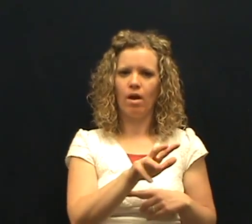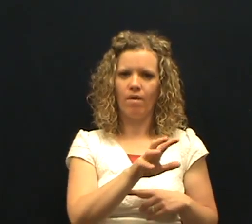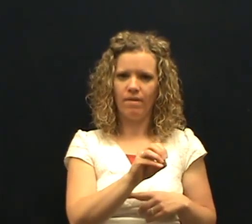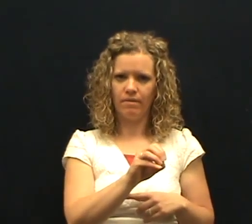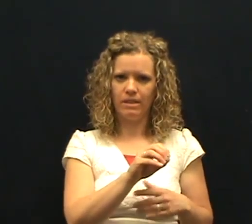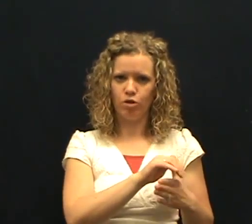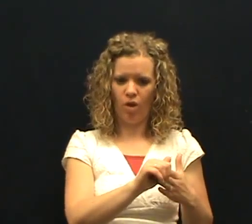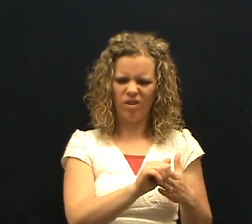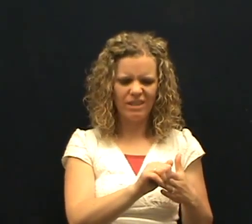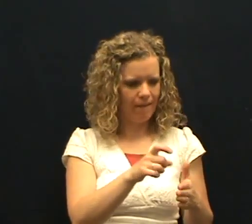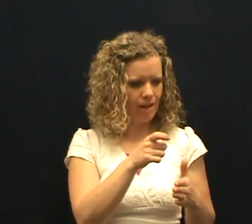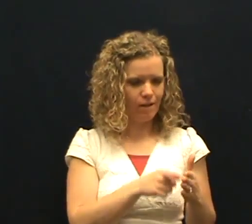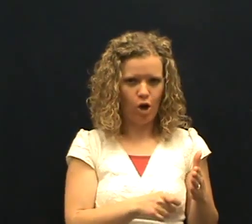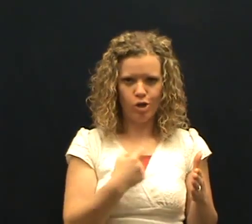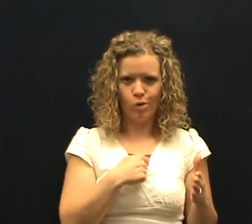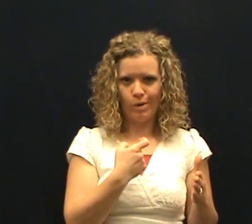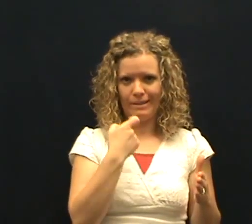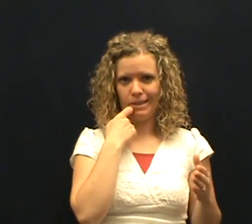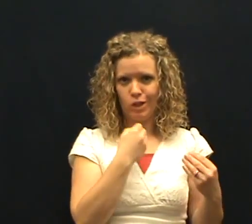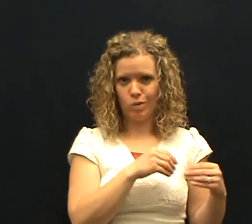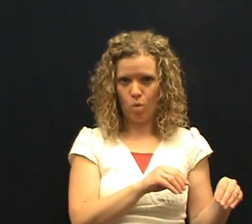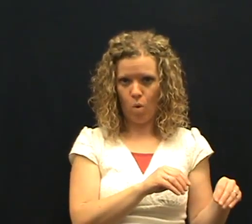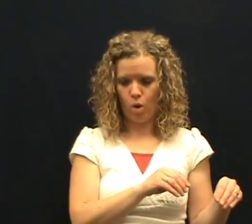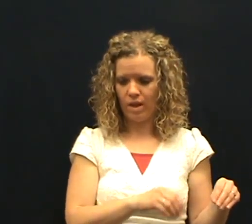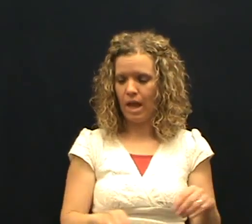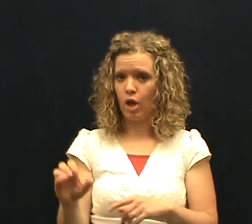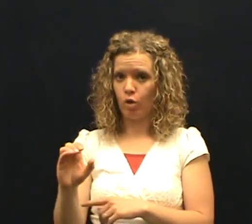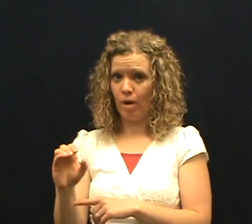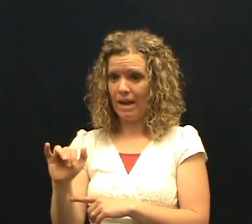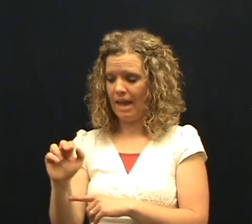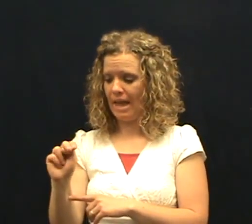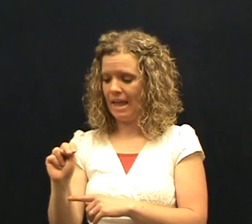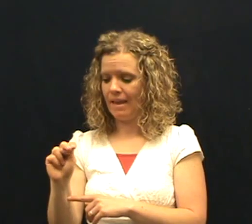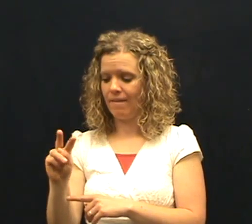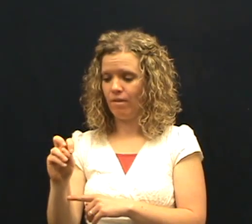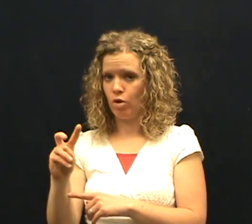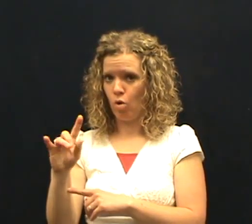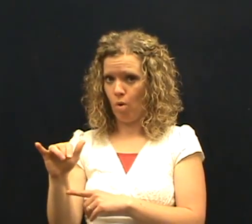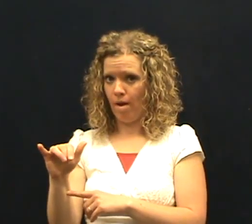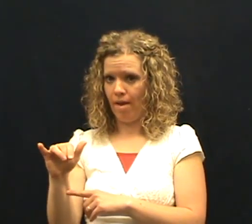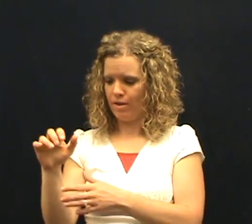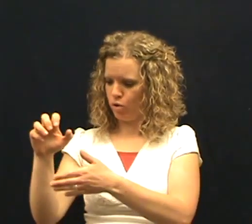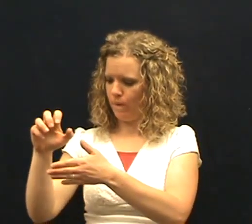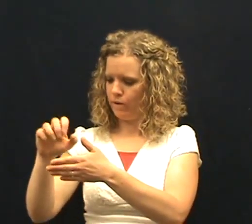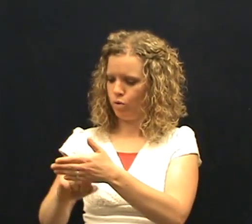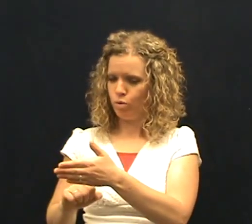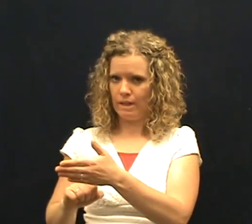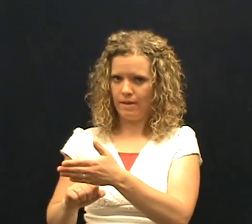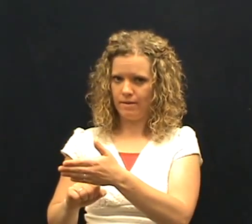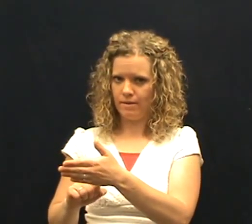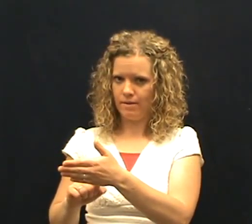cost of what we just sold. Credit inventory to reduce the inventory for the amount of the inventory we just sold